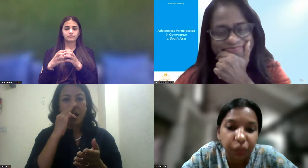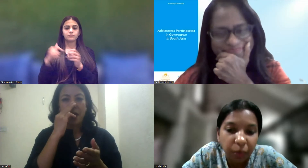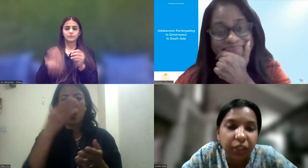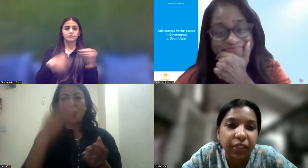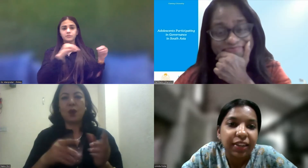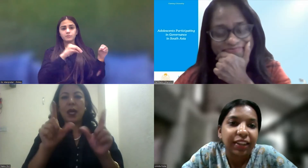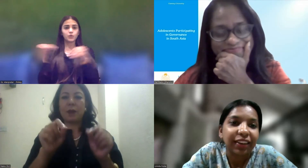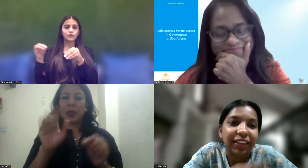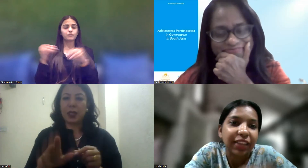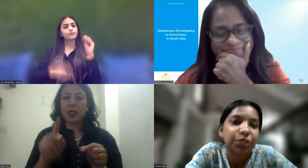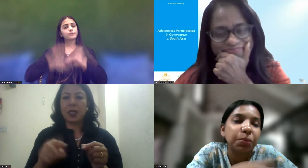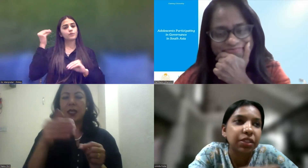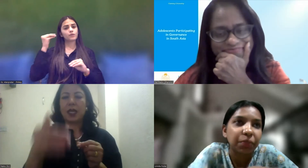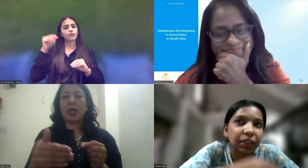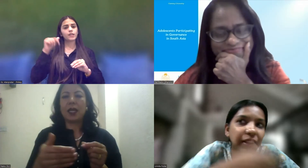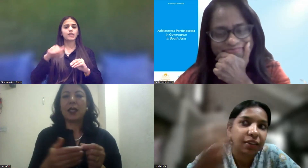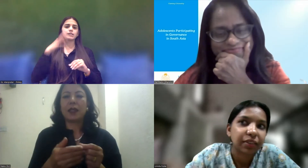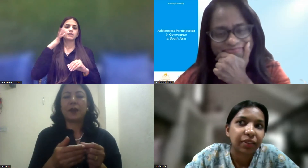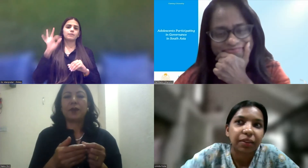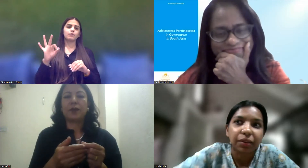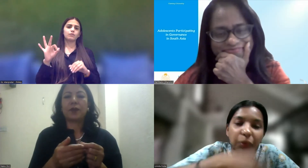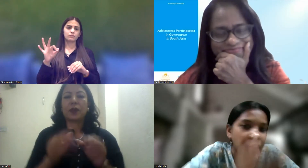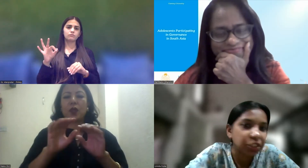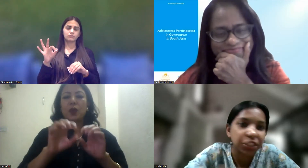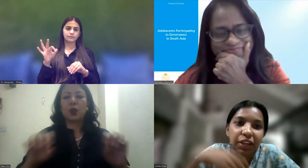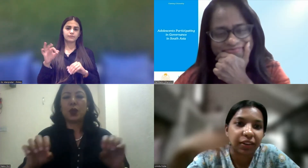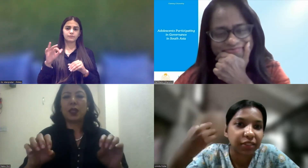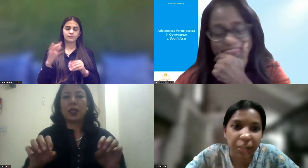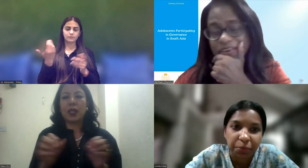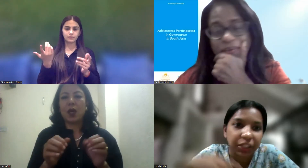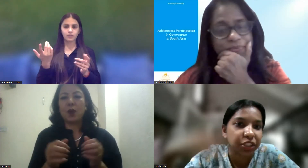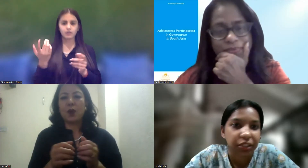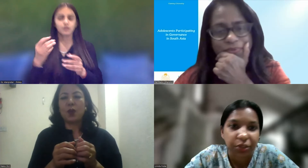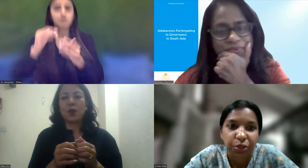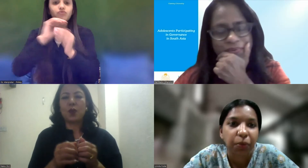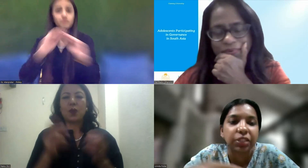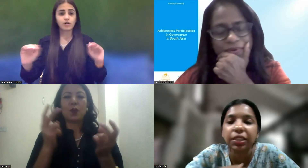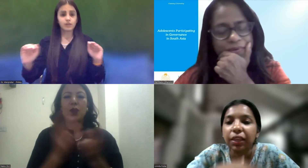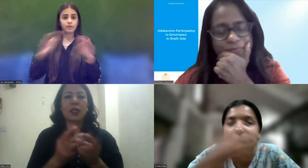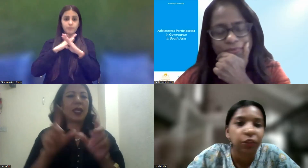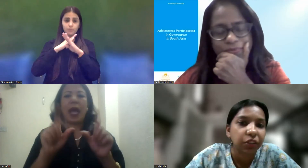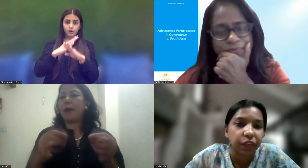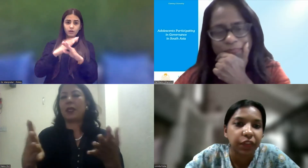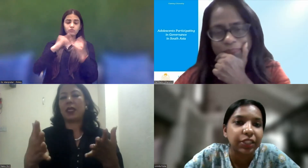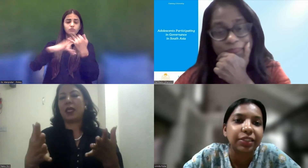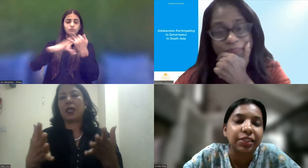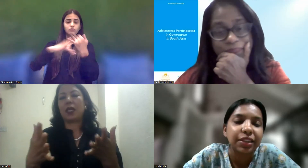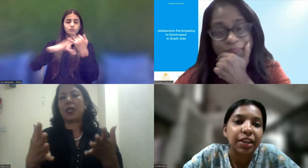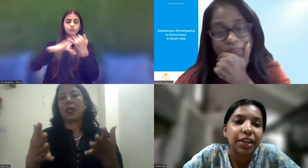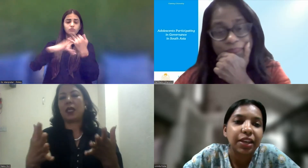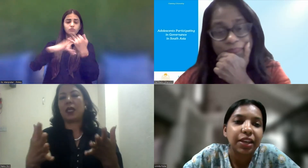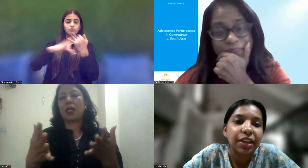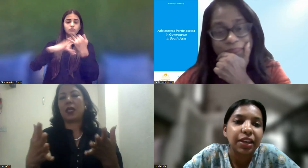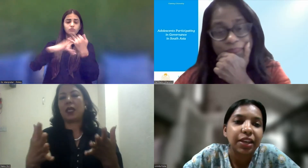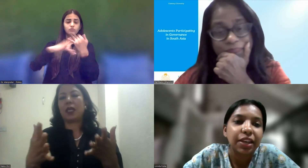this forward, it has to be something that WASH and child protection and social policy and all of the different verticals